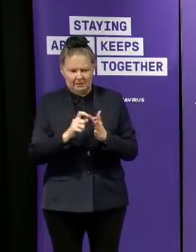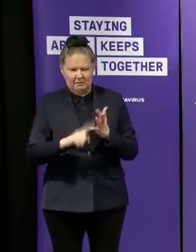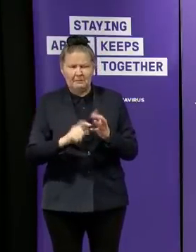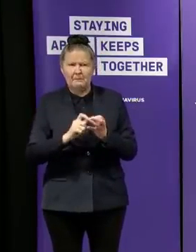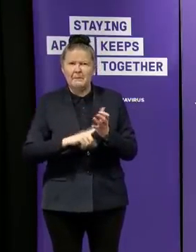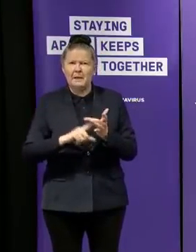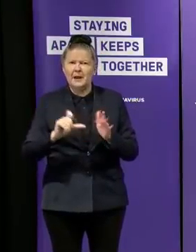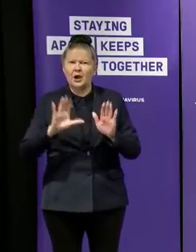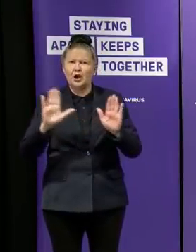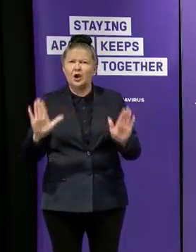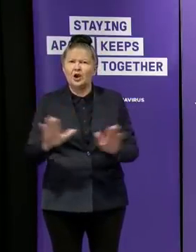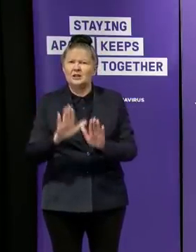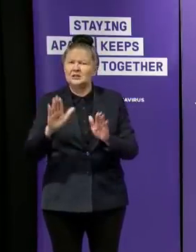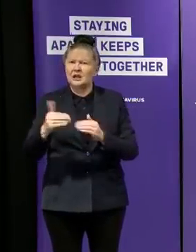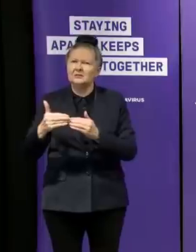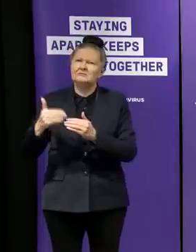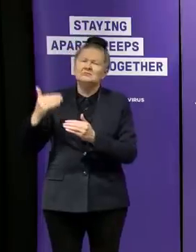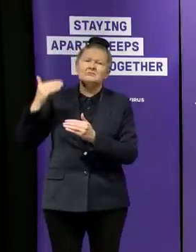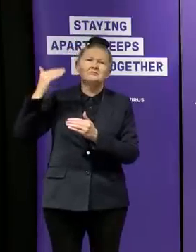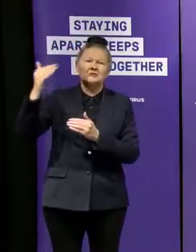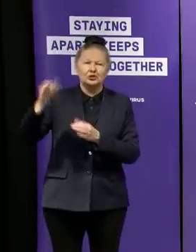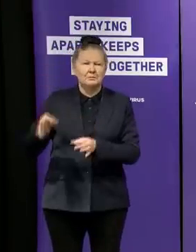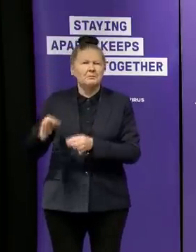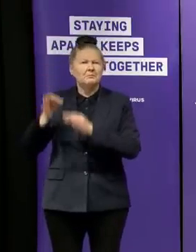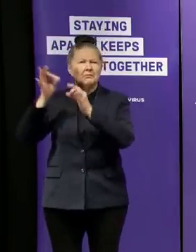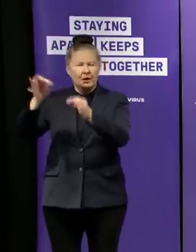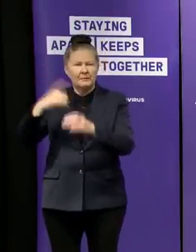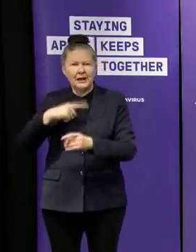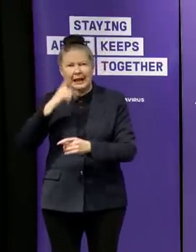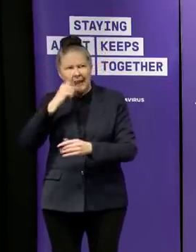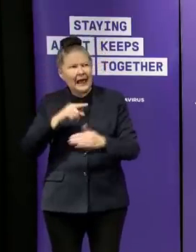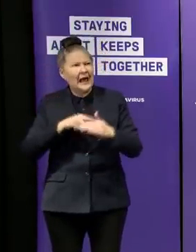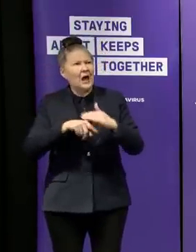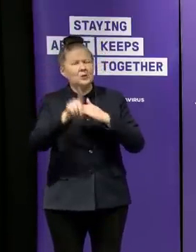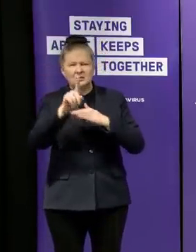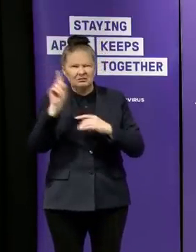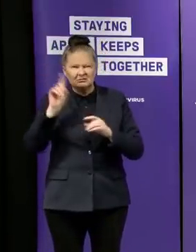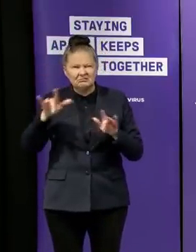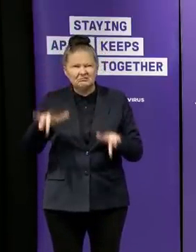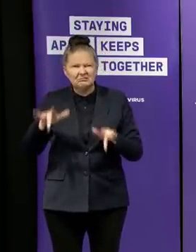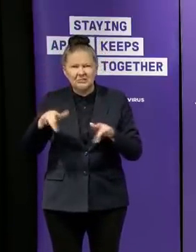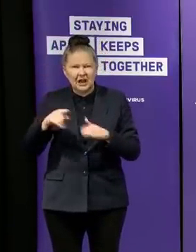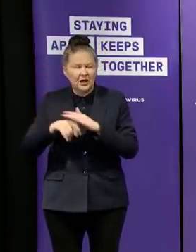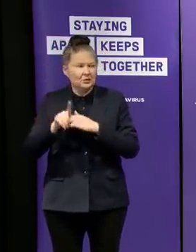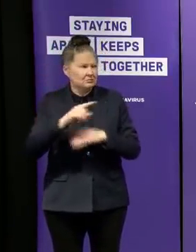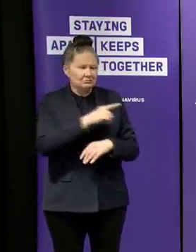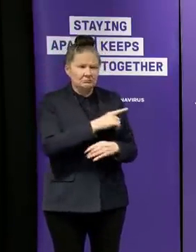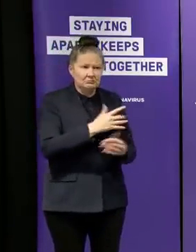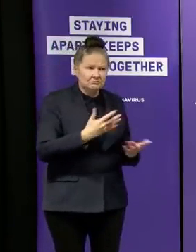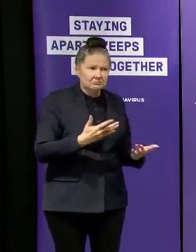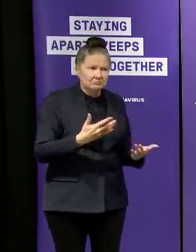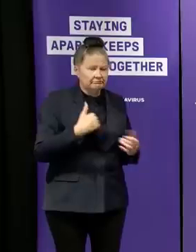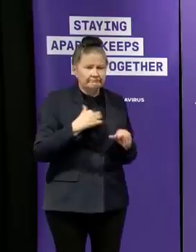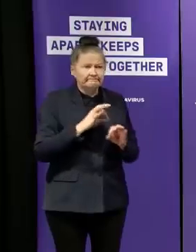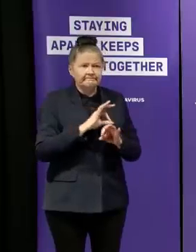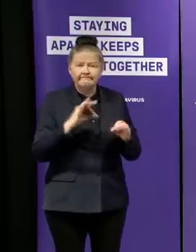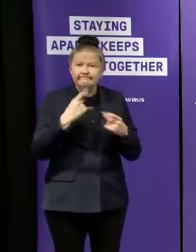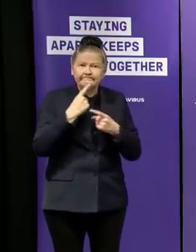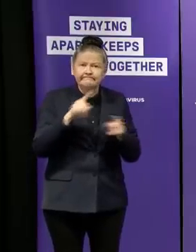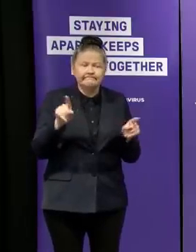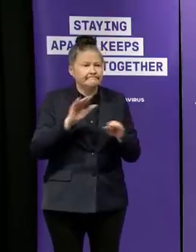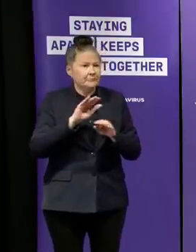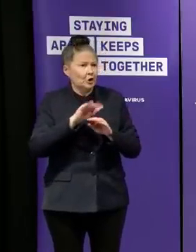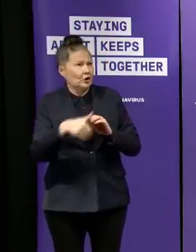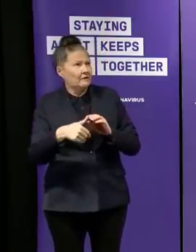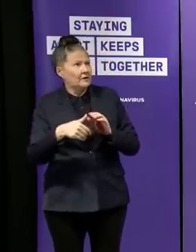long after when we'll be able to go out and do things. Is that a possibility? I don't have any announcements to make about the public